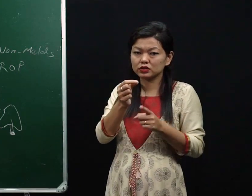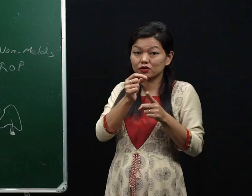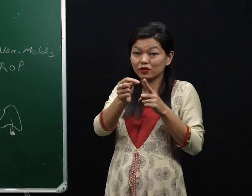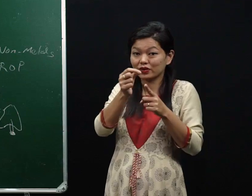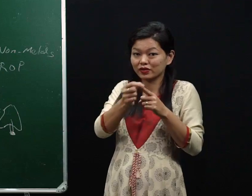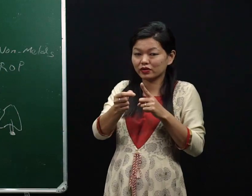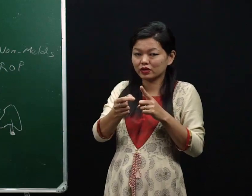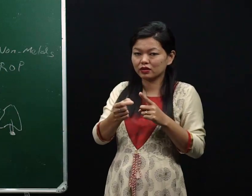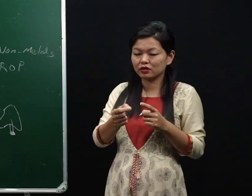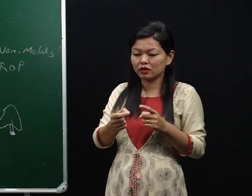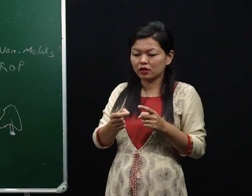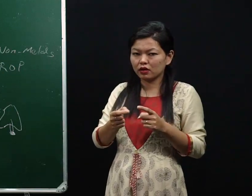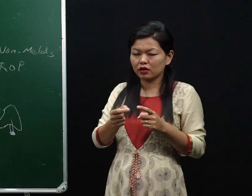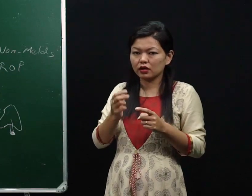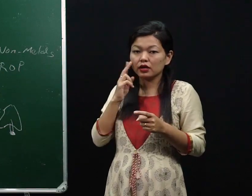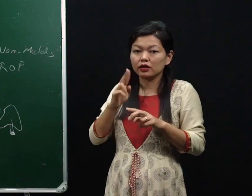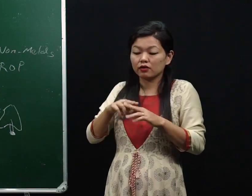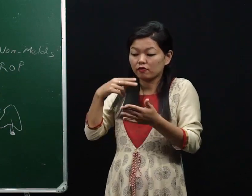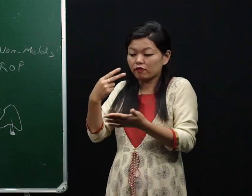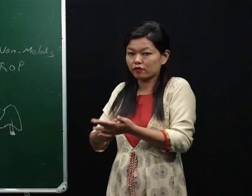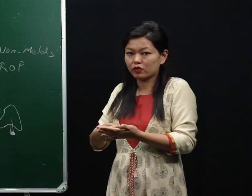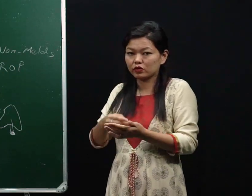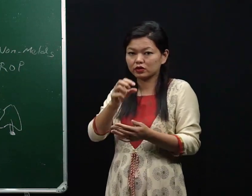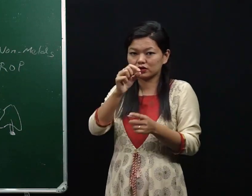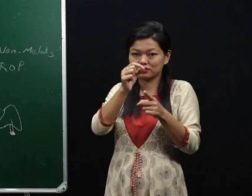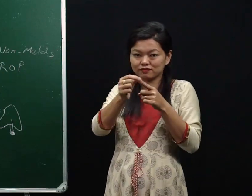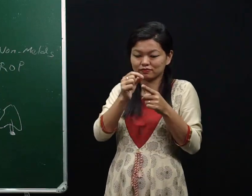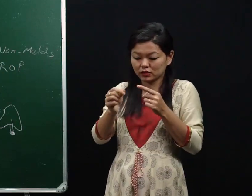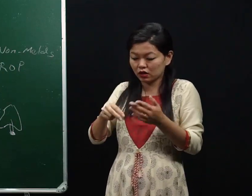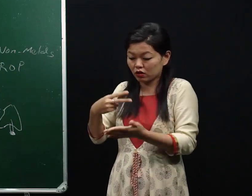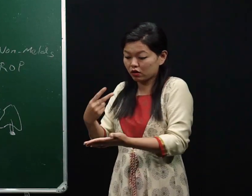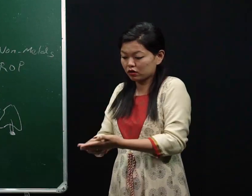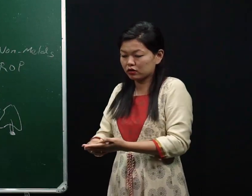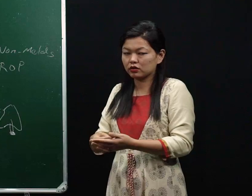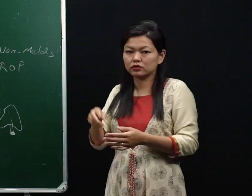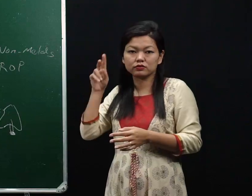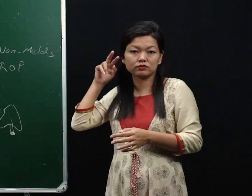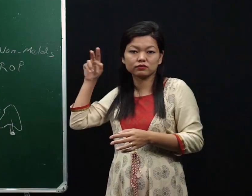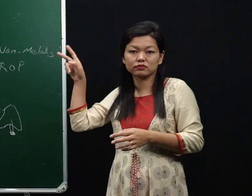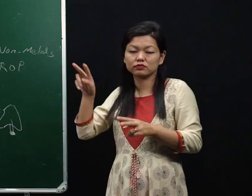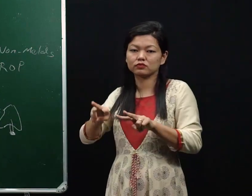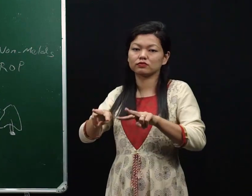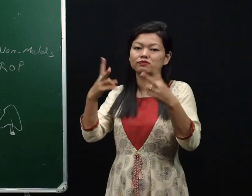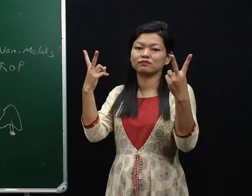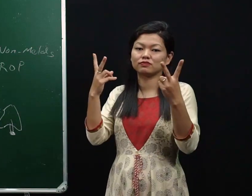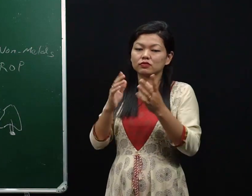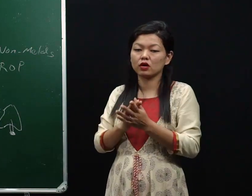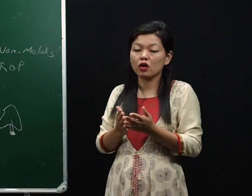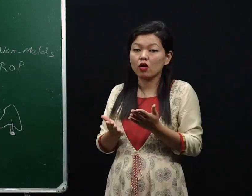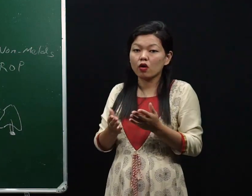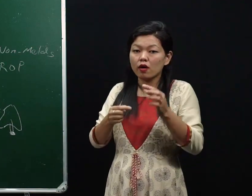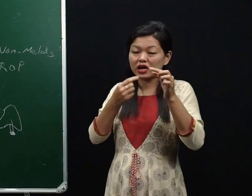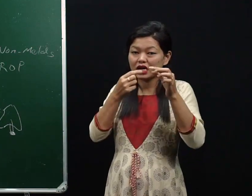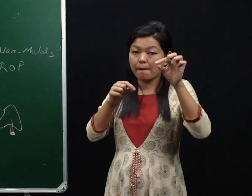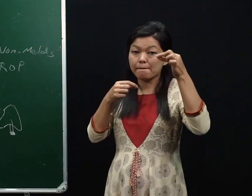if you drop it, then the sound will be different, right? And just compare it with the sound of if you drop your question paper,